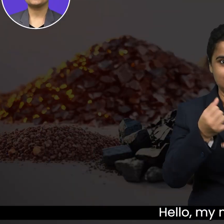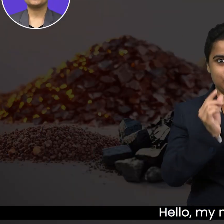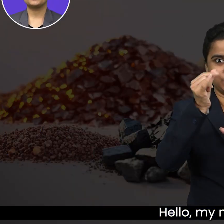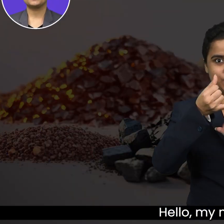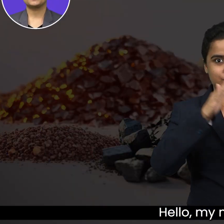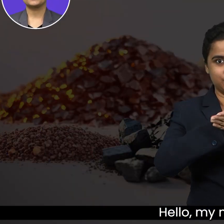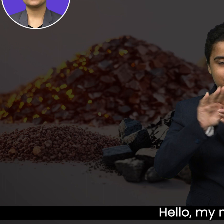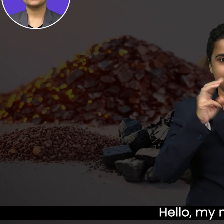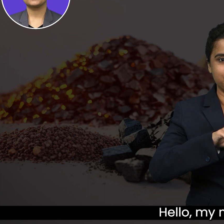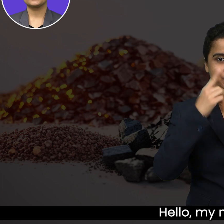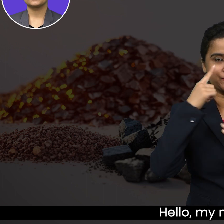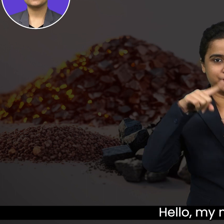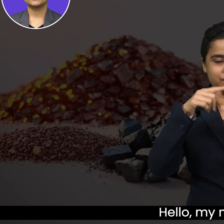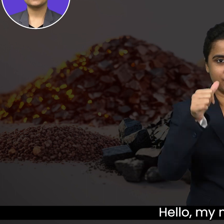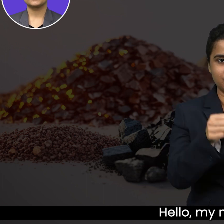Sushmita.